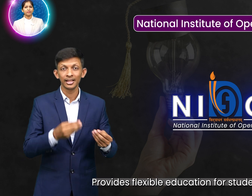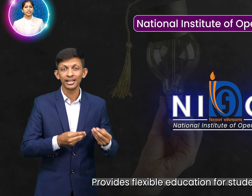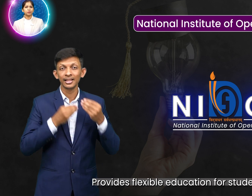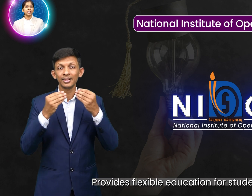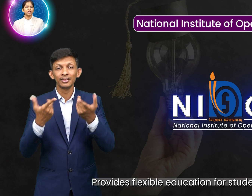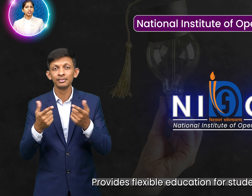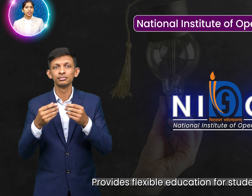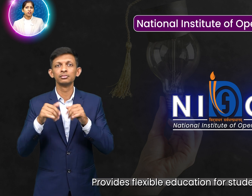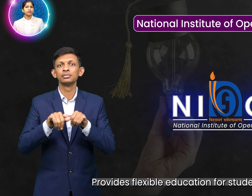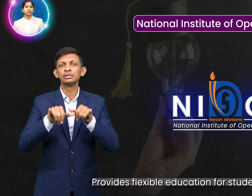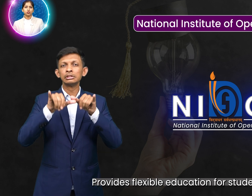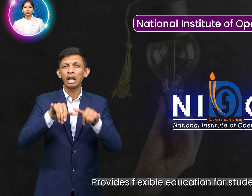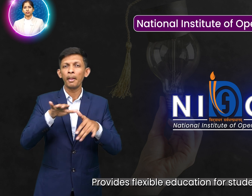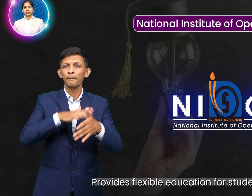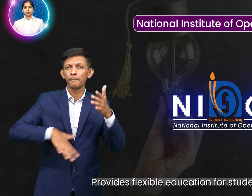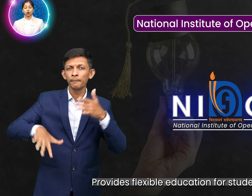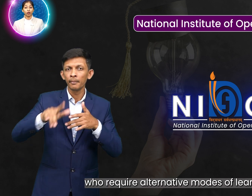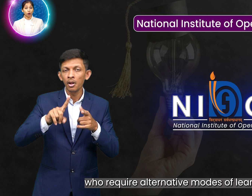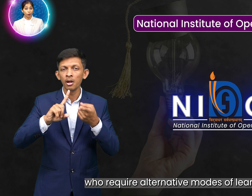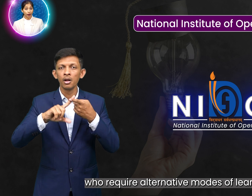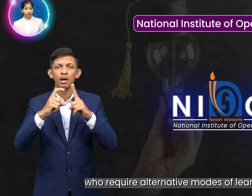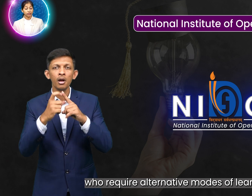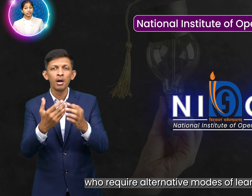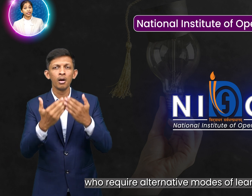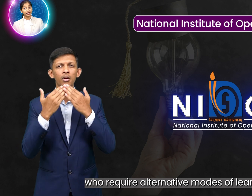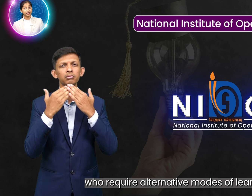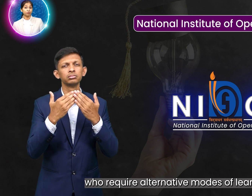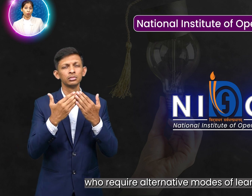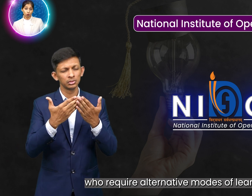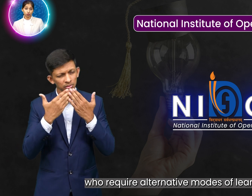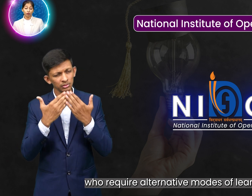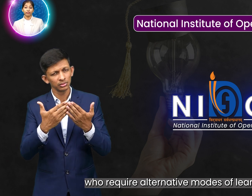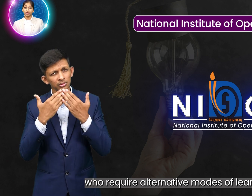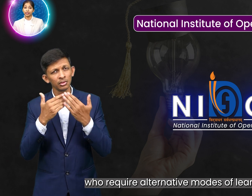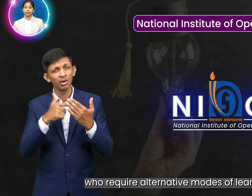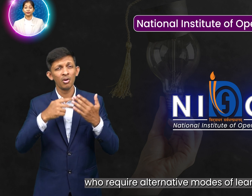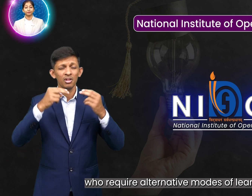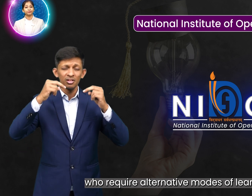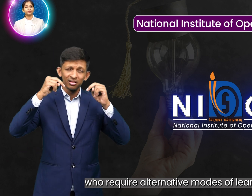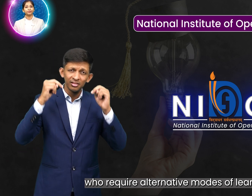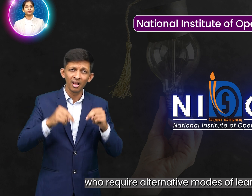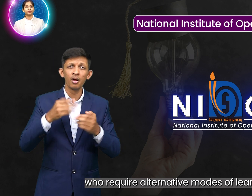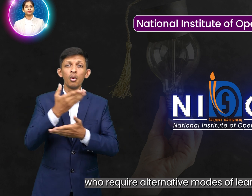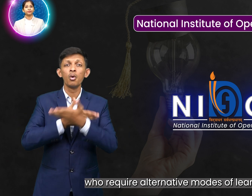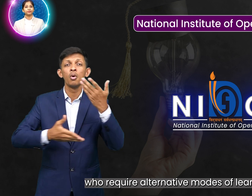provides flexible education for students who require alternative modes of learning.